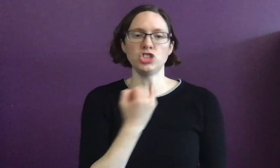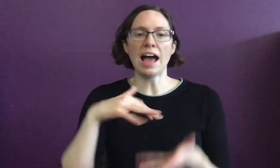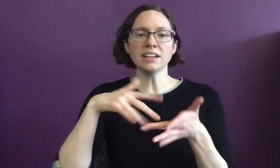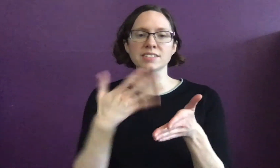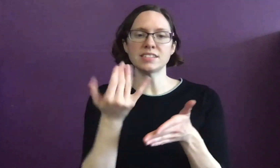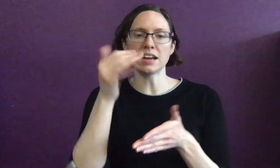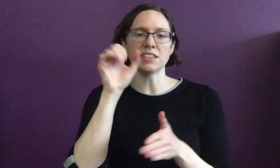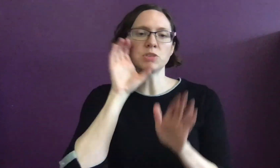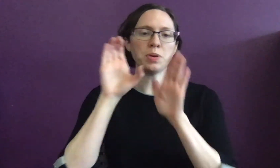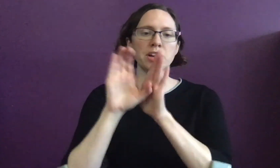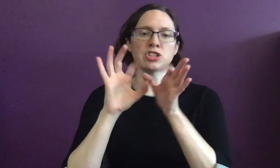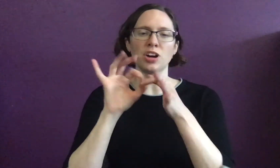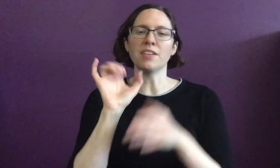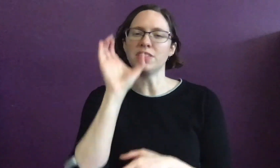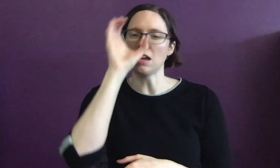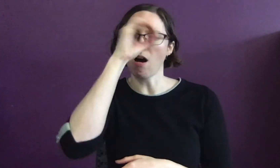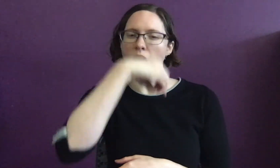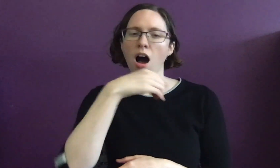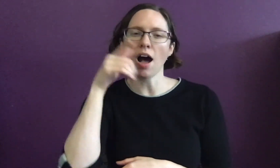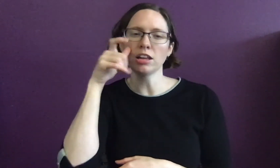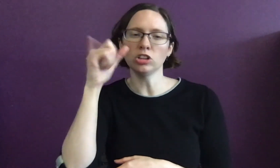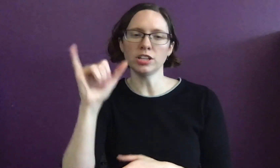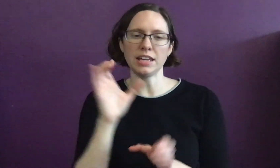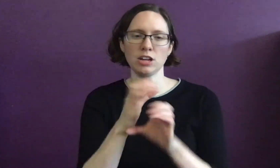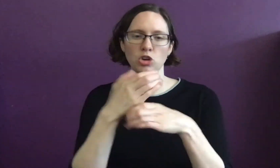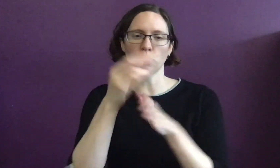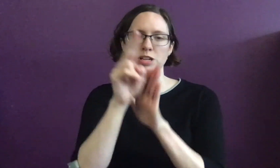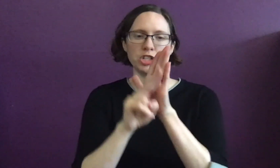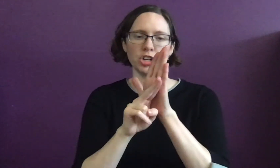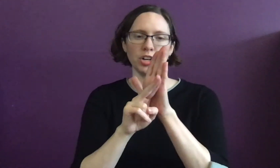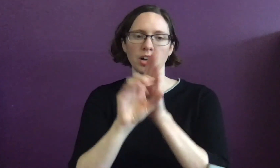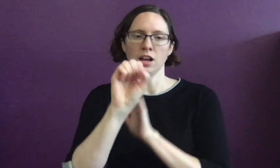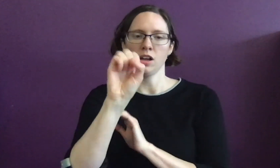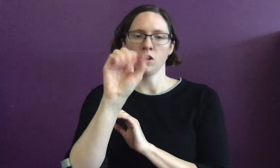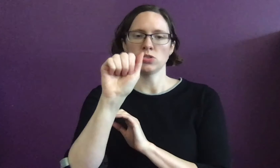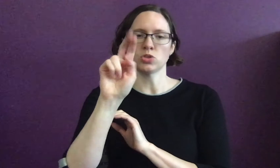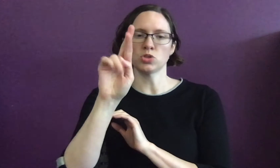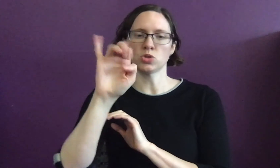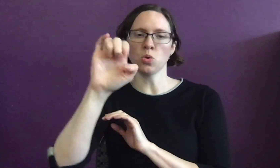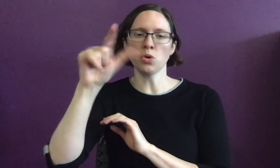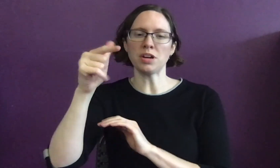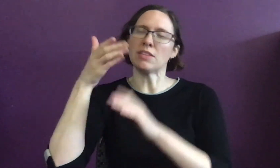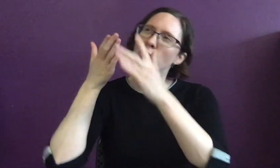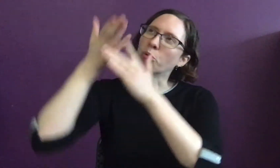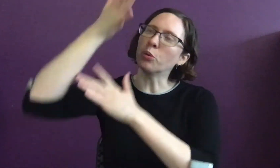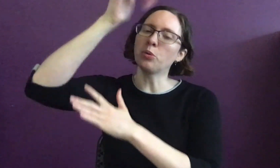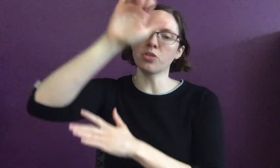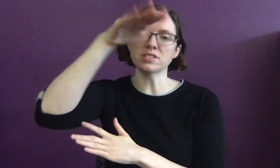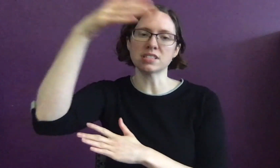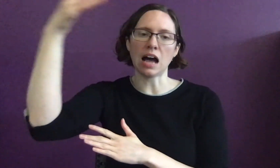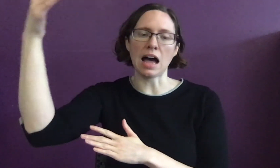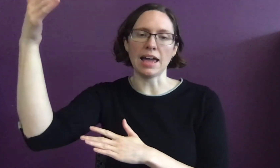Jack studied the picture of the odd-looking creature soaring through the sky.